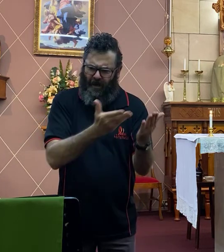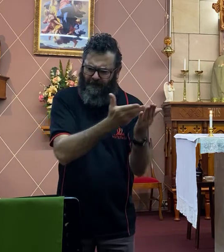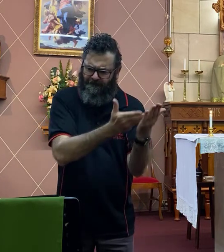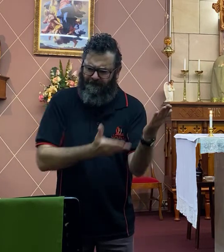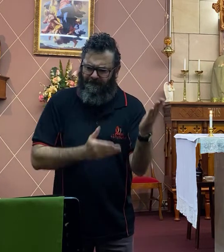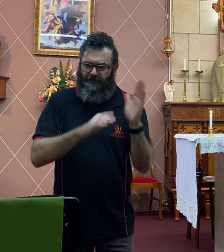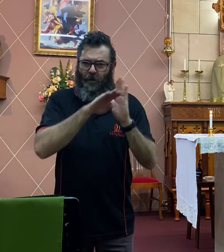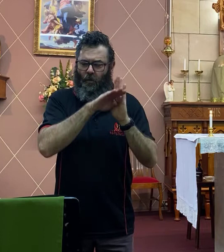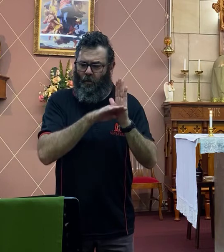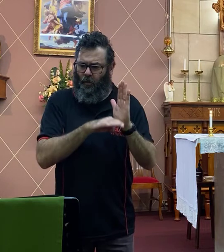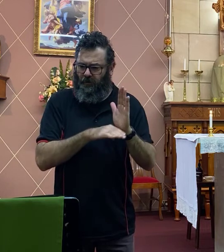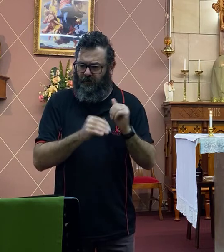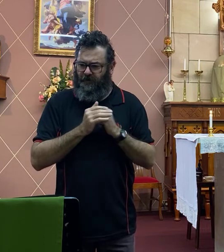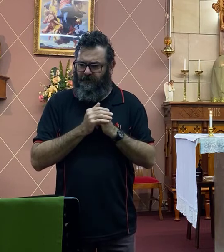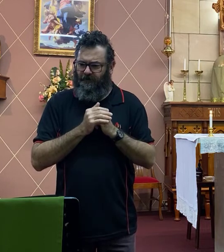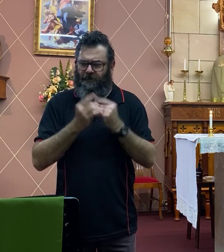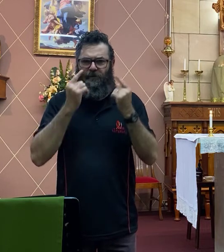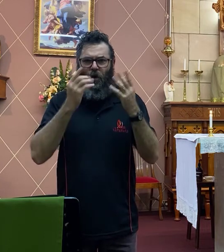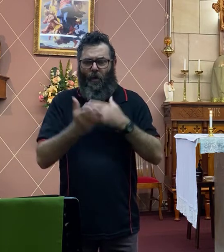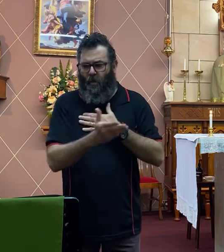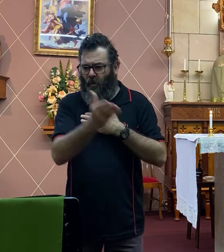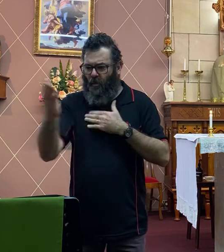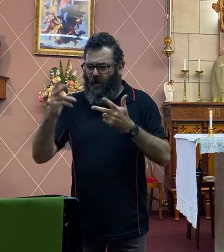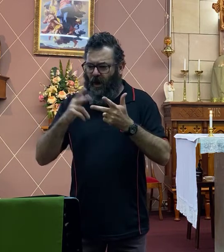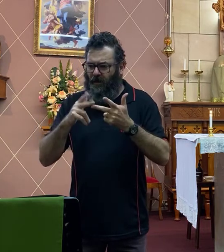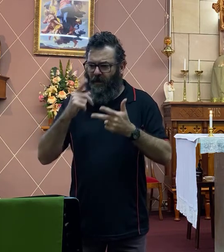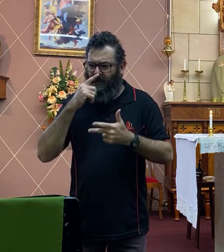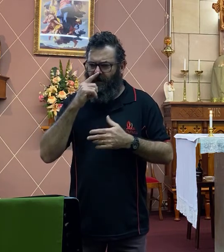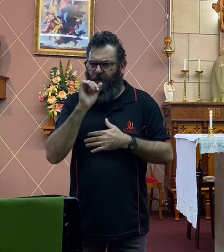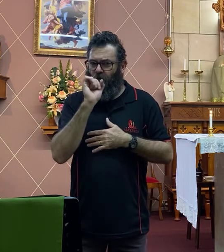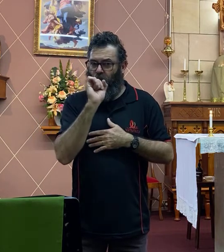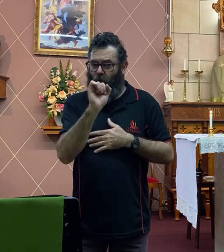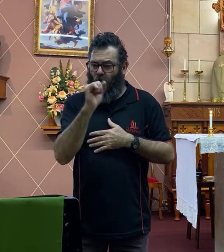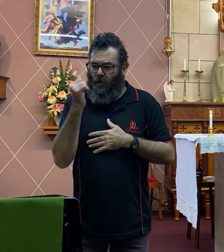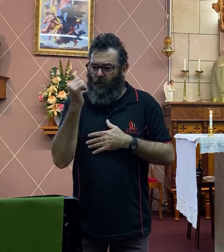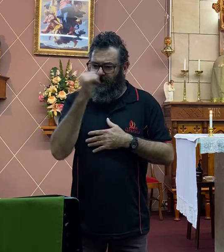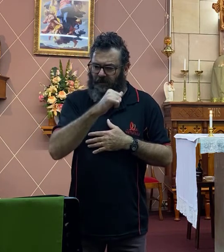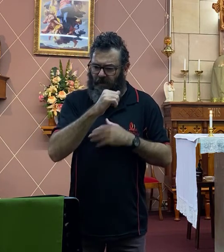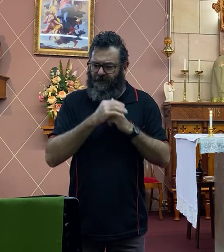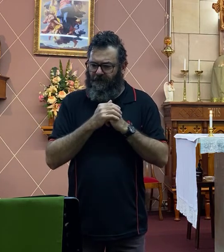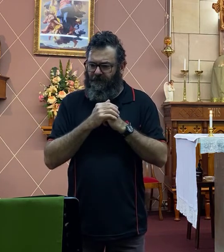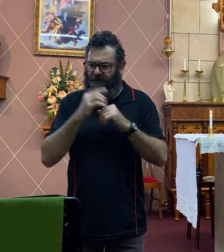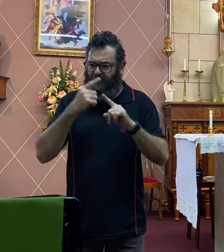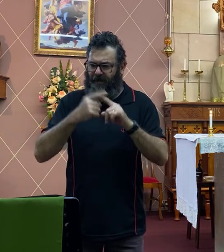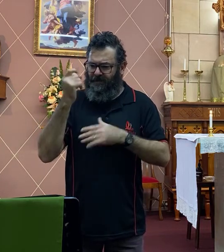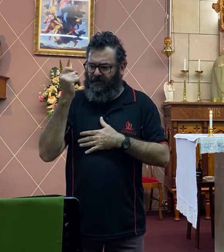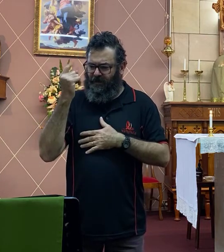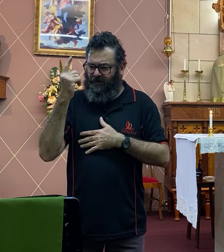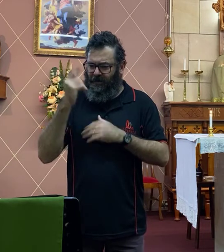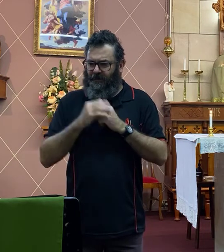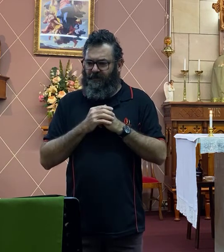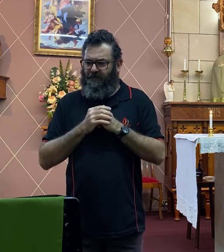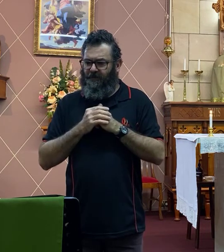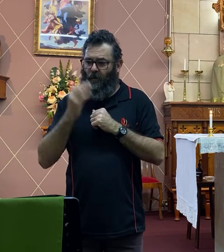Respect and obey the laws. Show other people your wisdom and